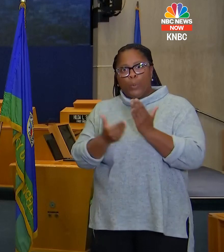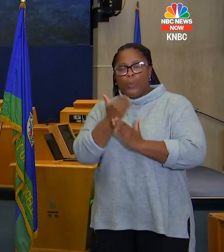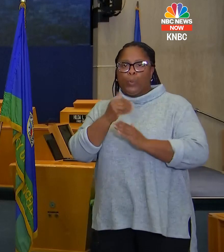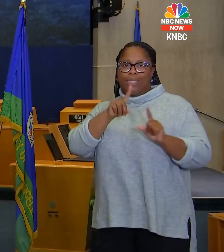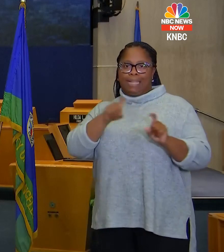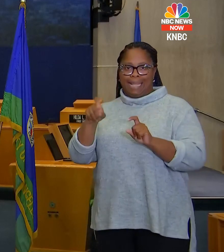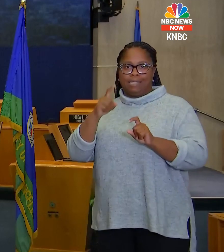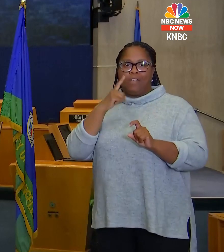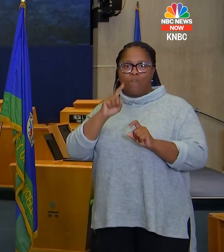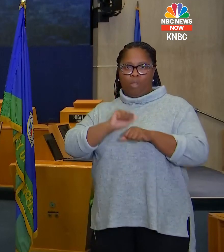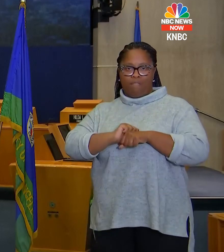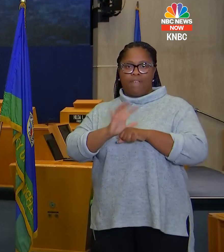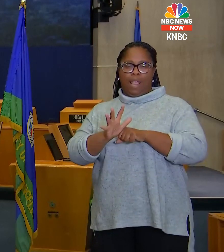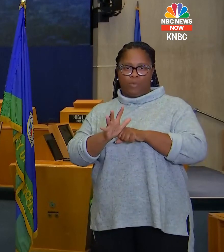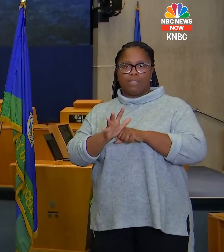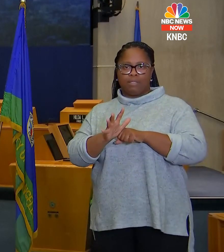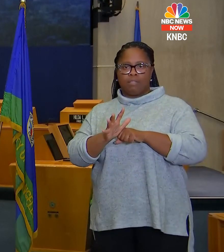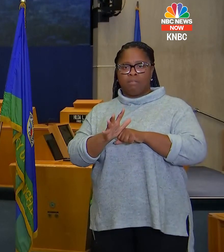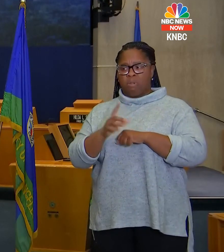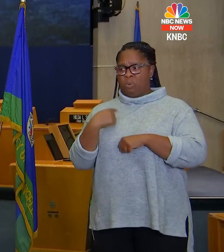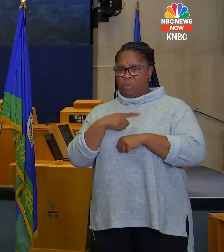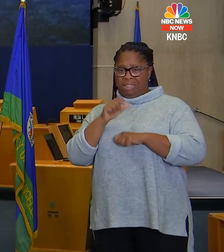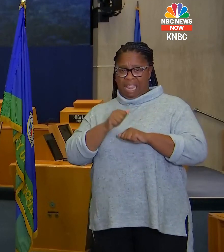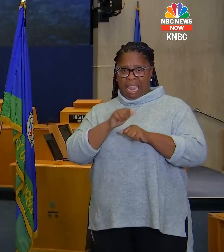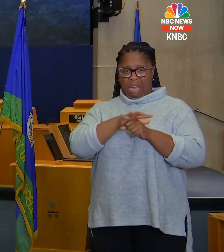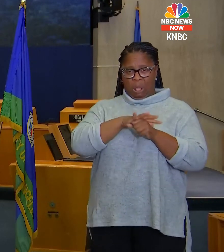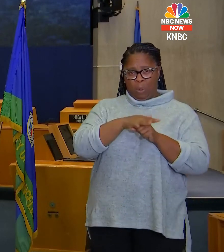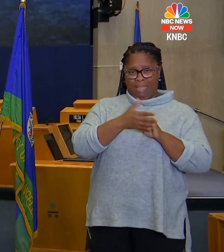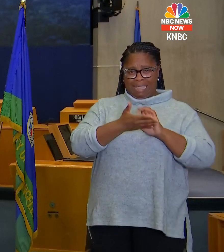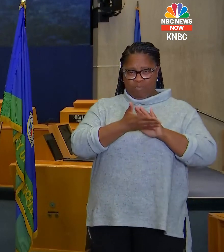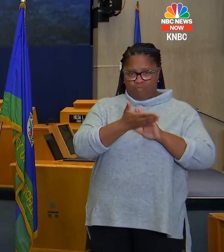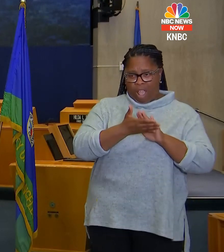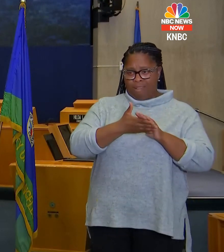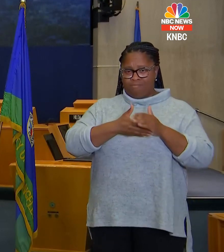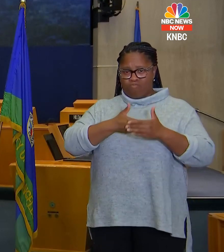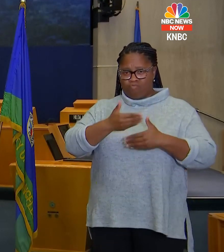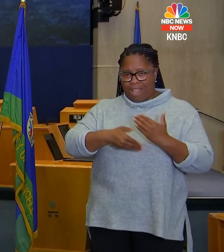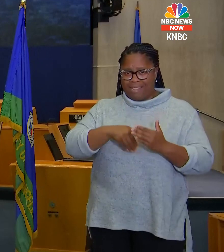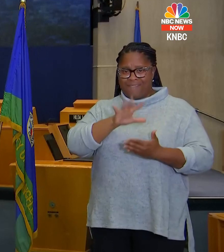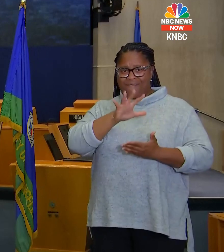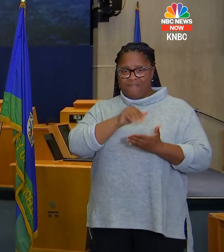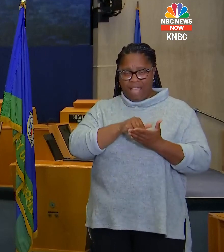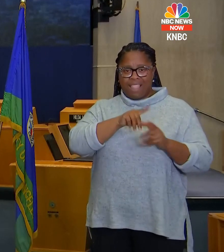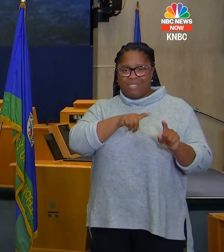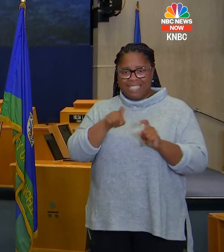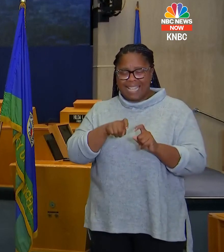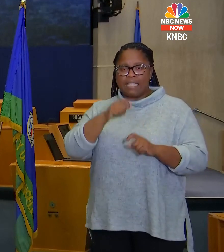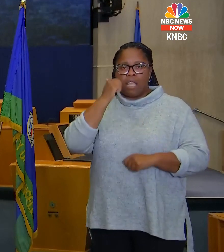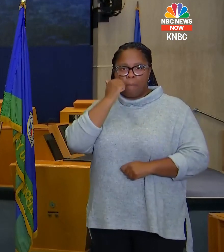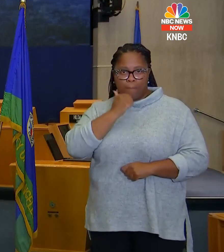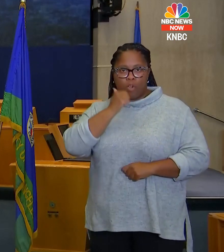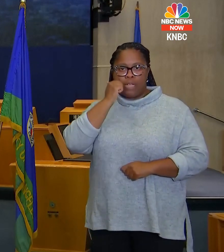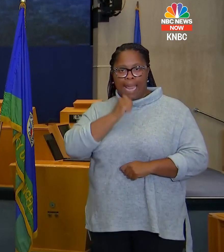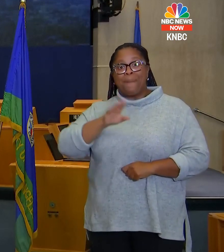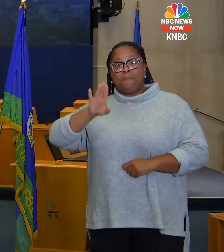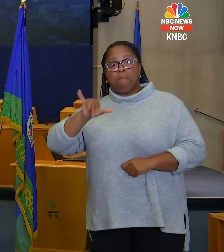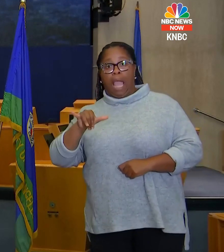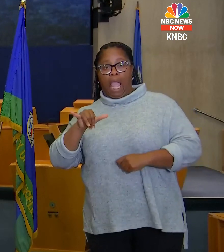coronavirus, with the ability to locally run and process 5,000 tests per day by this